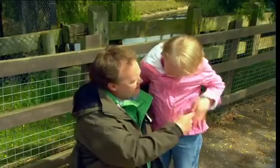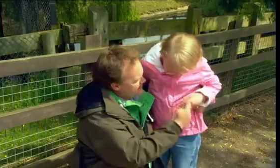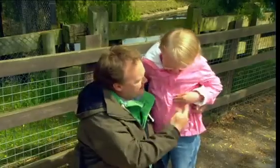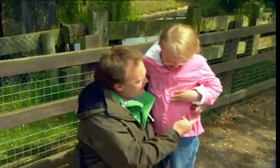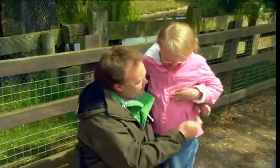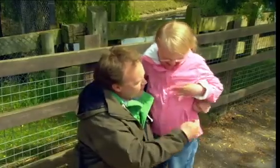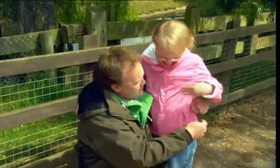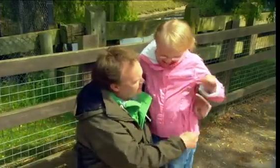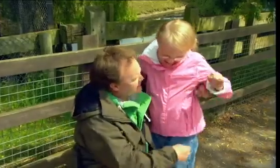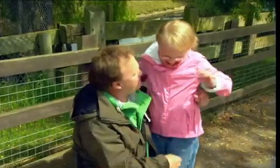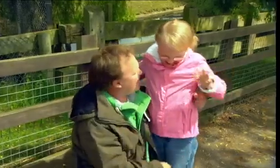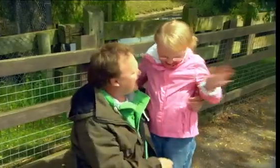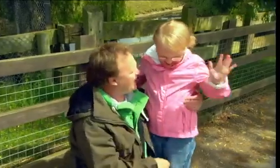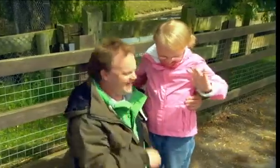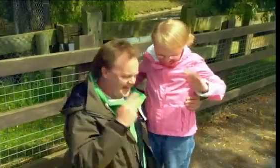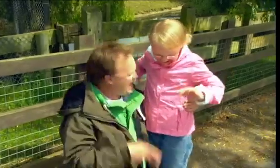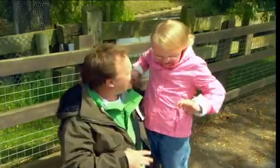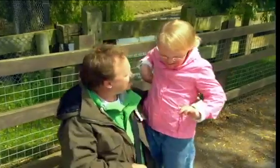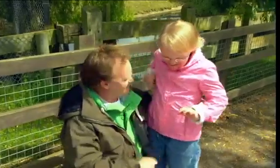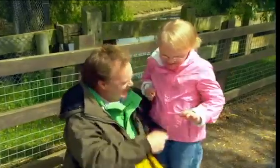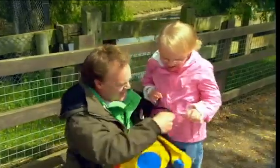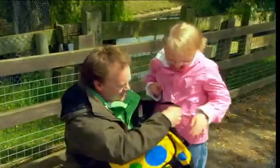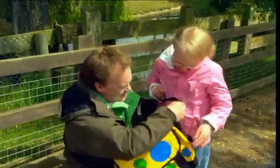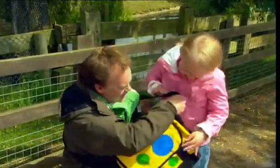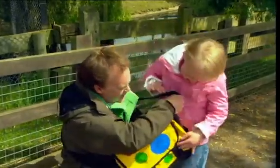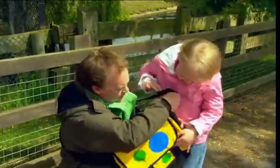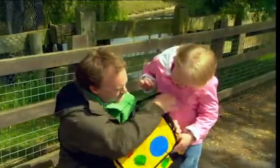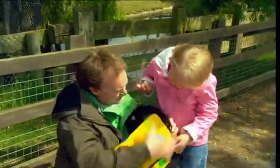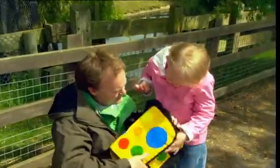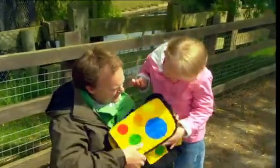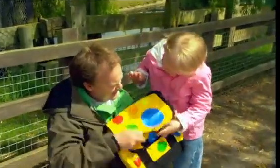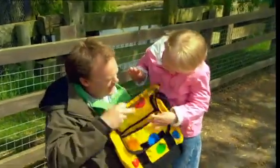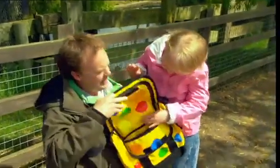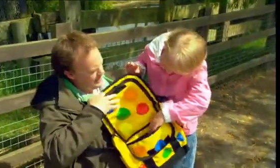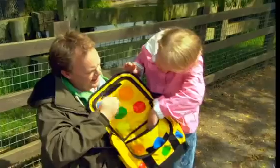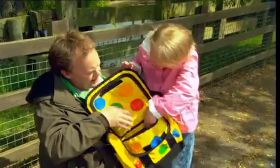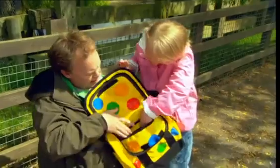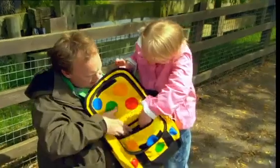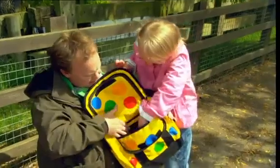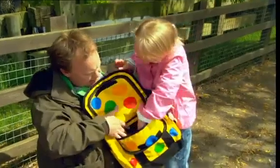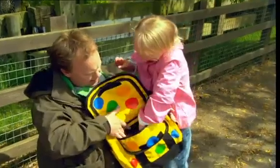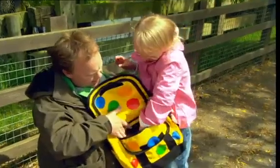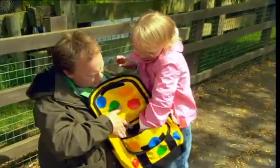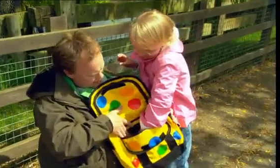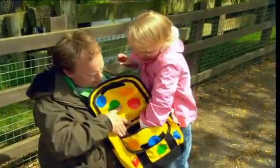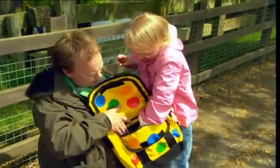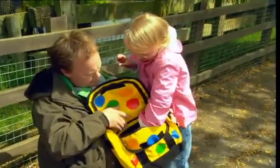Mr. Tumble's spotty bag again, shall we? Are you going to help? Okay. Can you get that picture out?